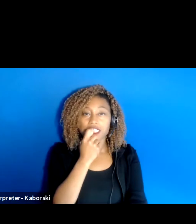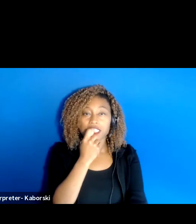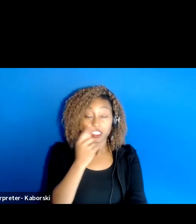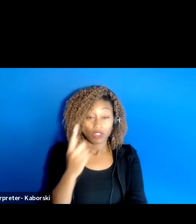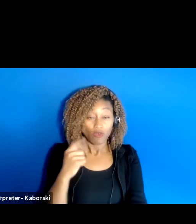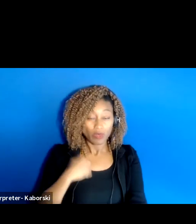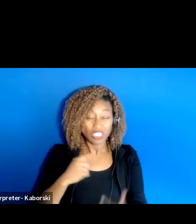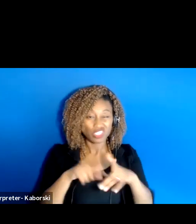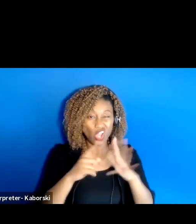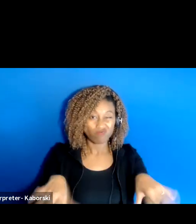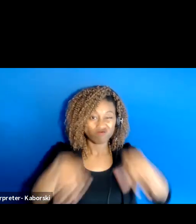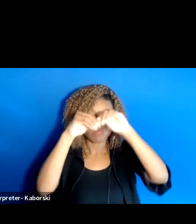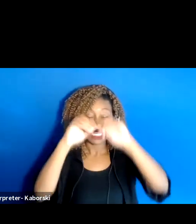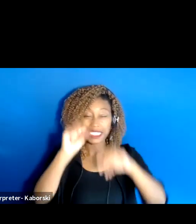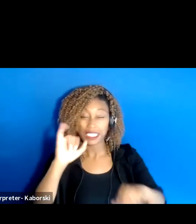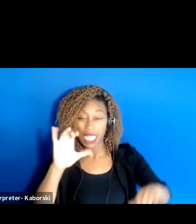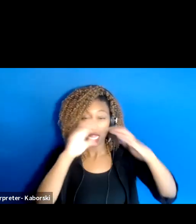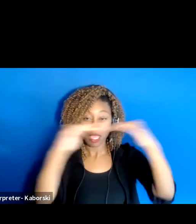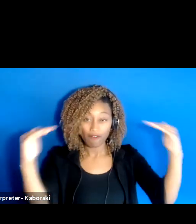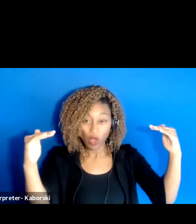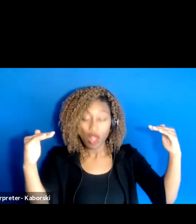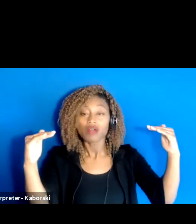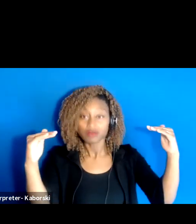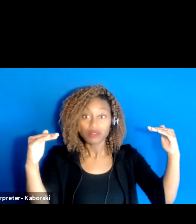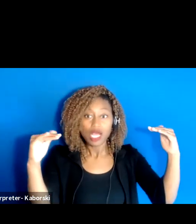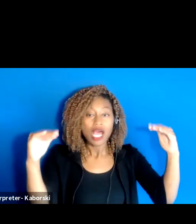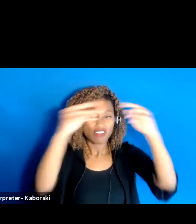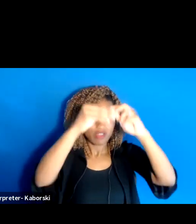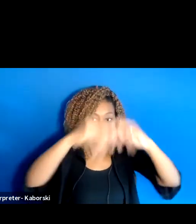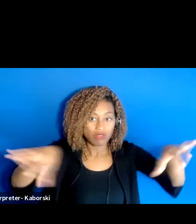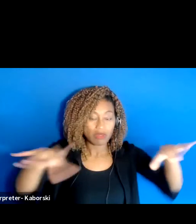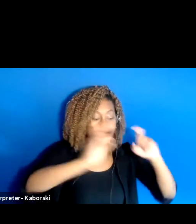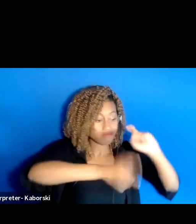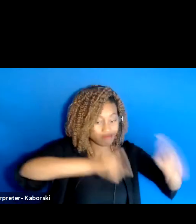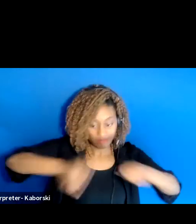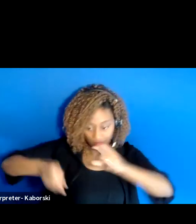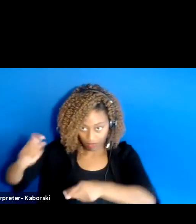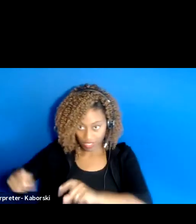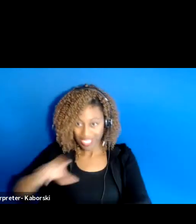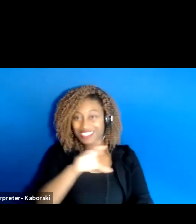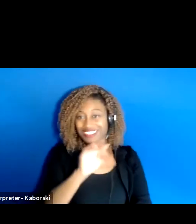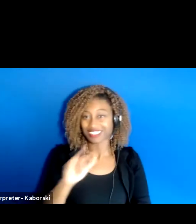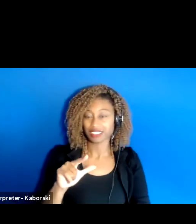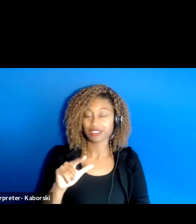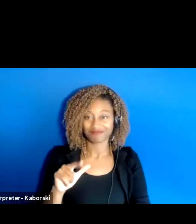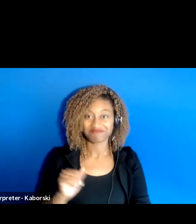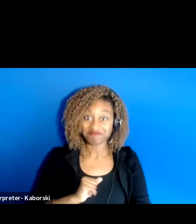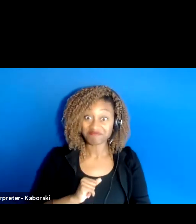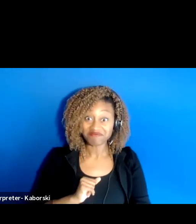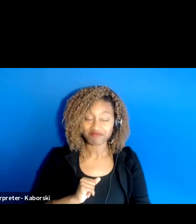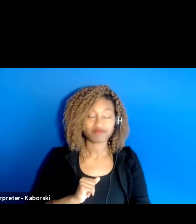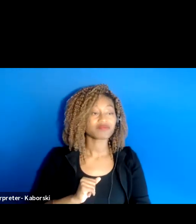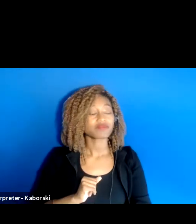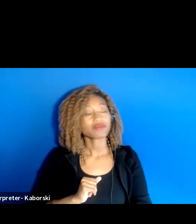agreement. One thing that was really important in both of those applications that we did for funding,